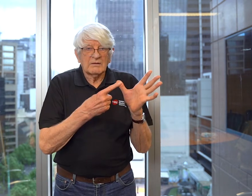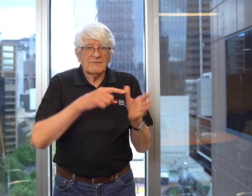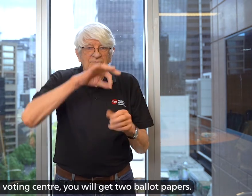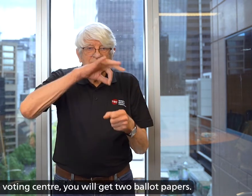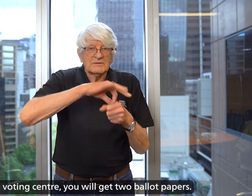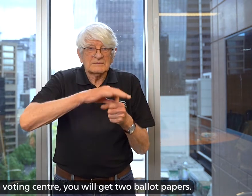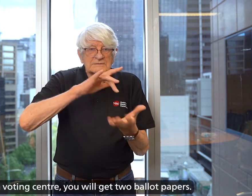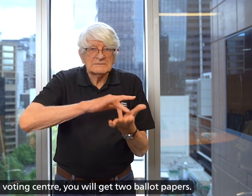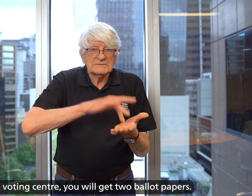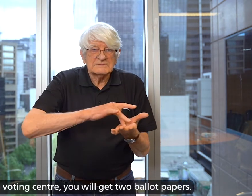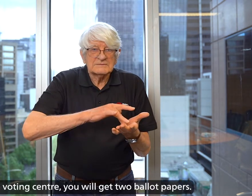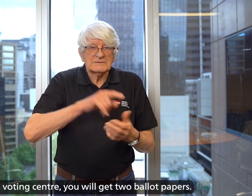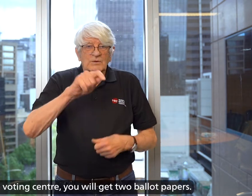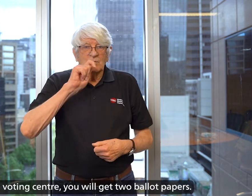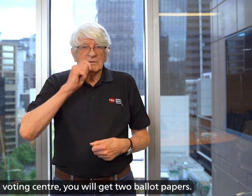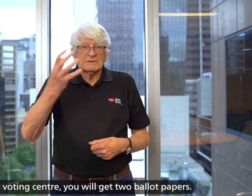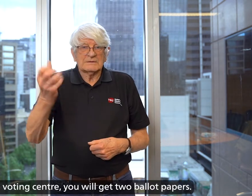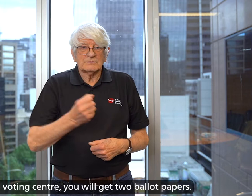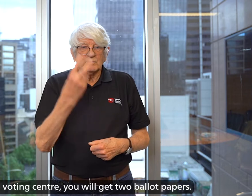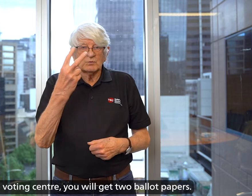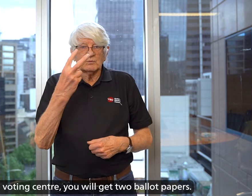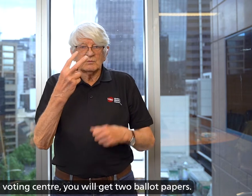At a voting centre, you will get two ballot papers.